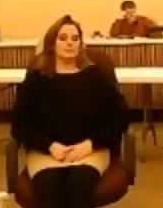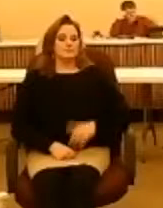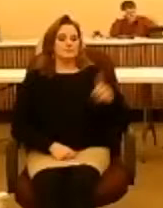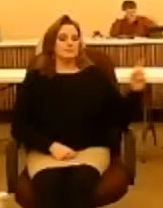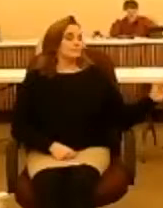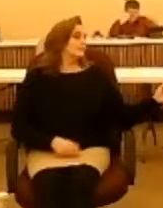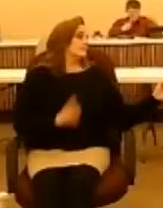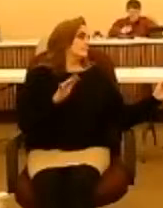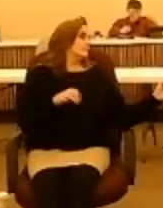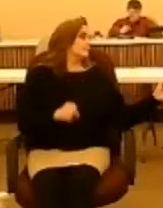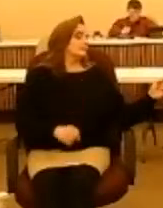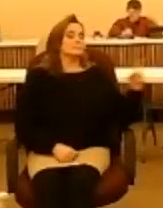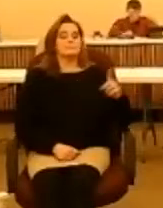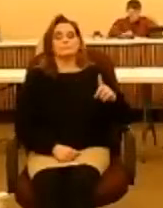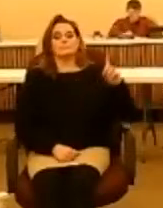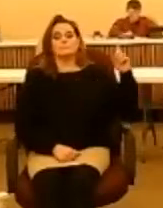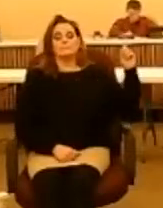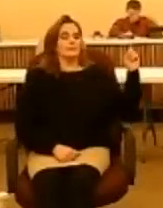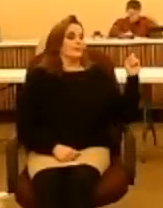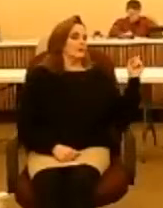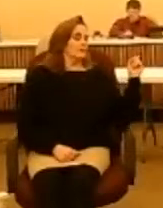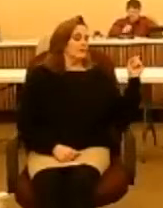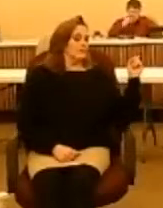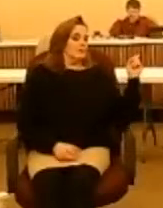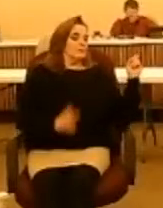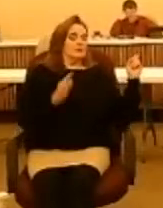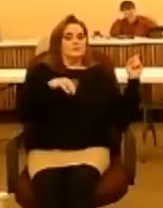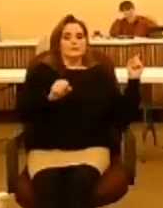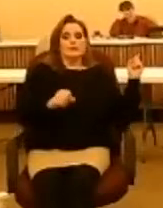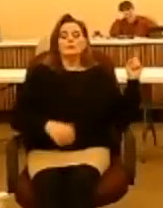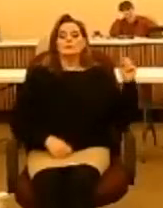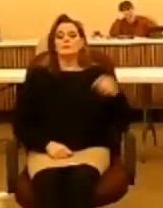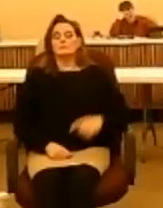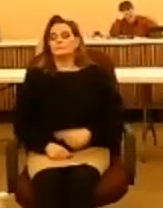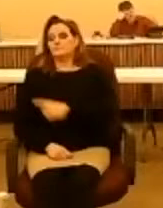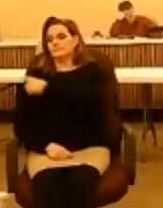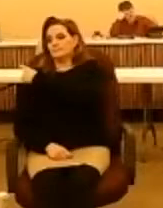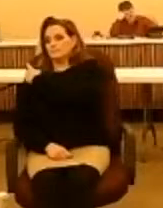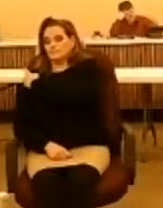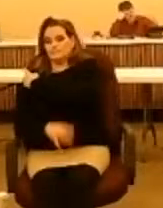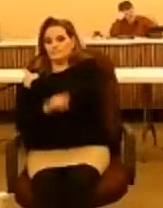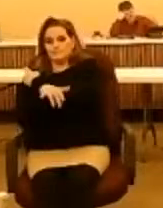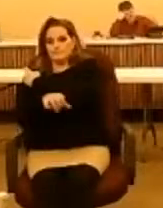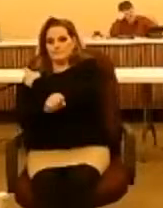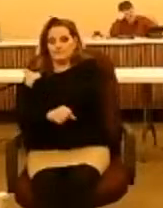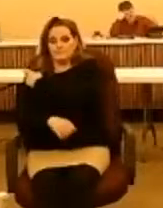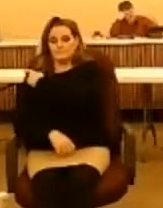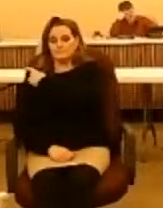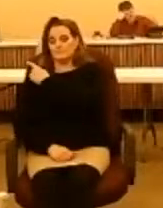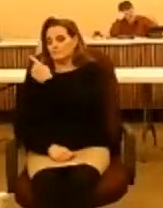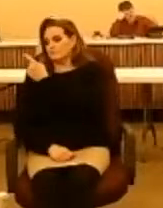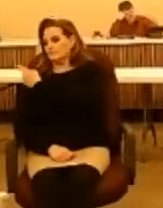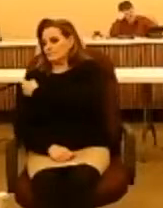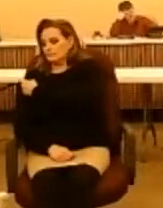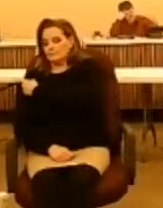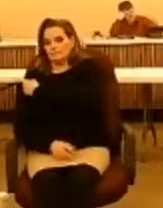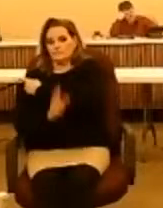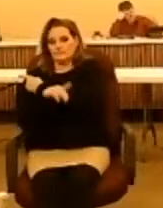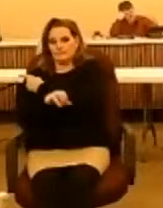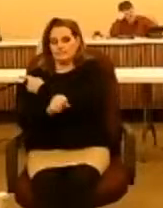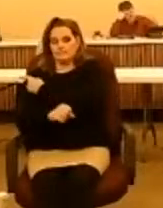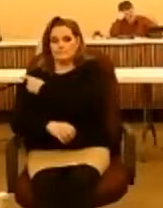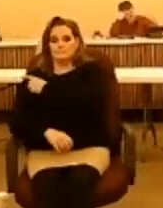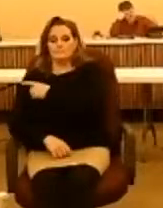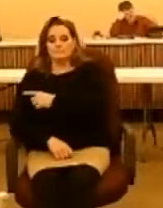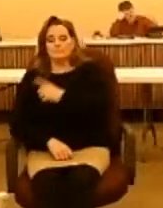Councilmember Barley, Aye. Councilmember Stafford, Aye. Councilmember Safranik, Aye. Councilmember Bolsner,